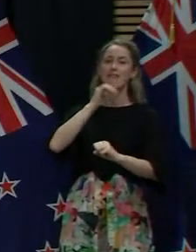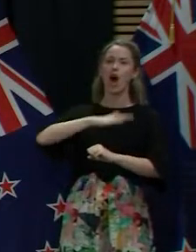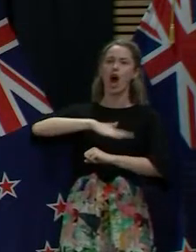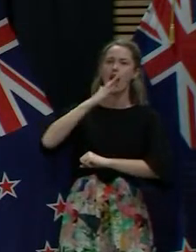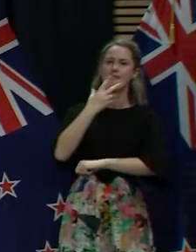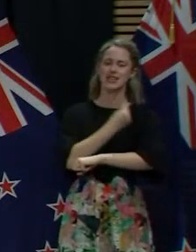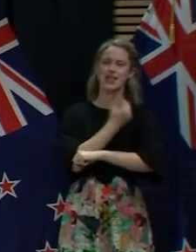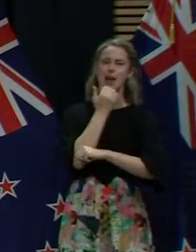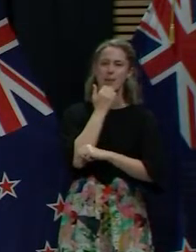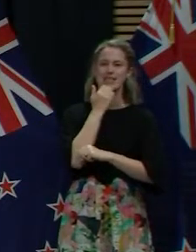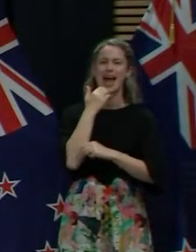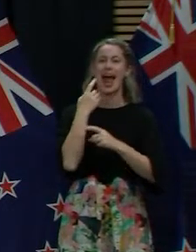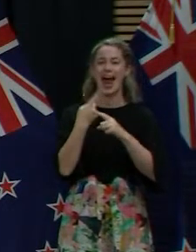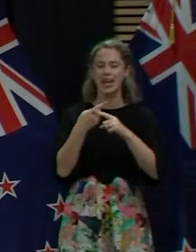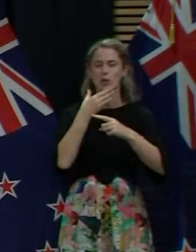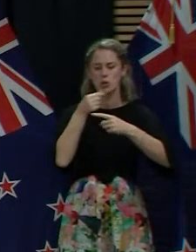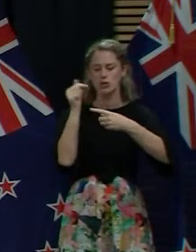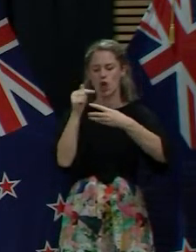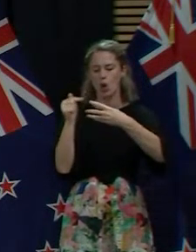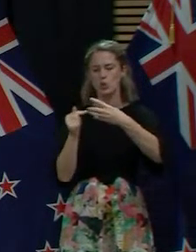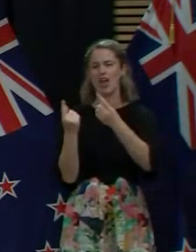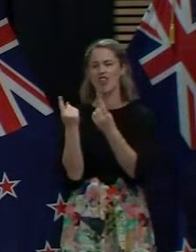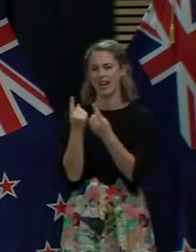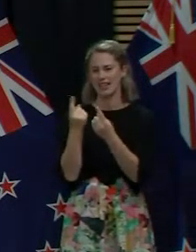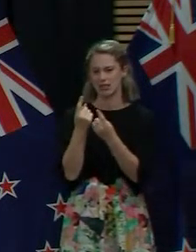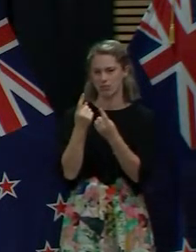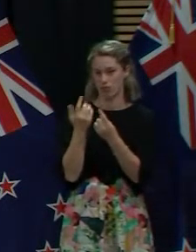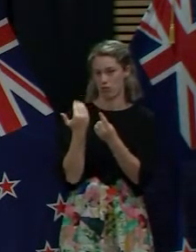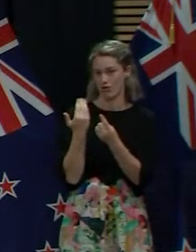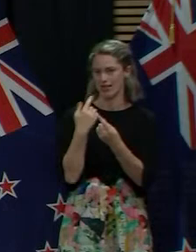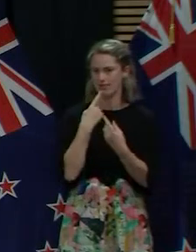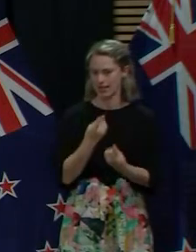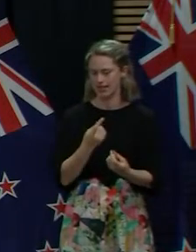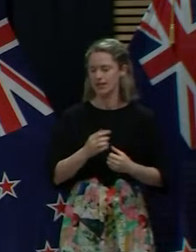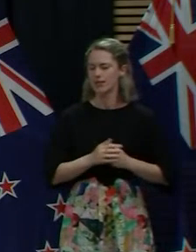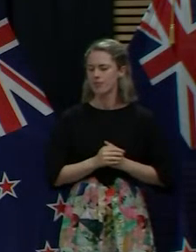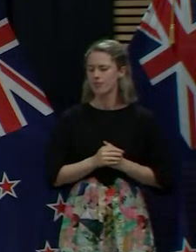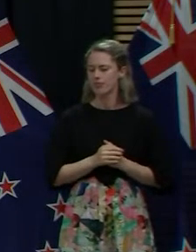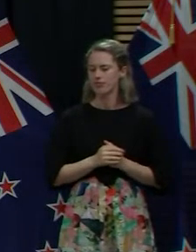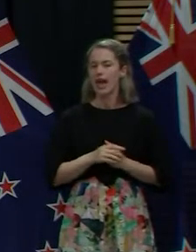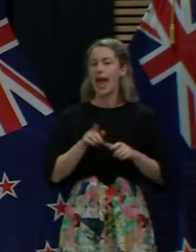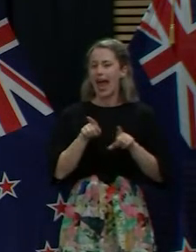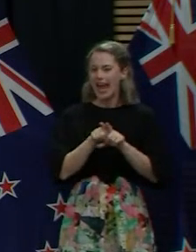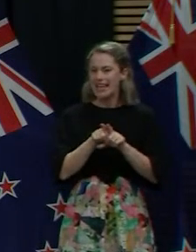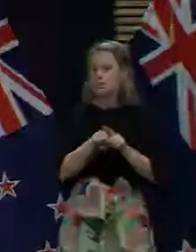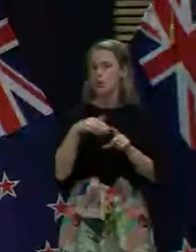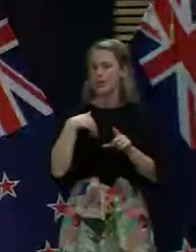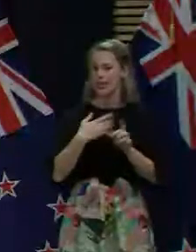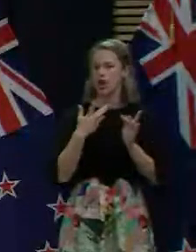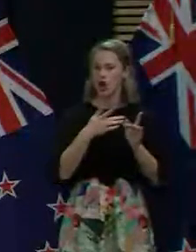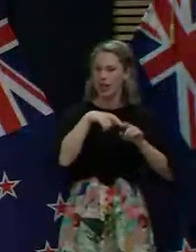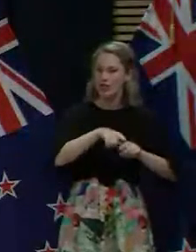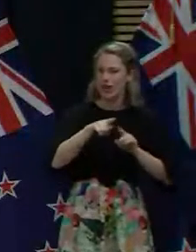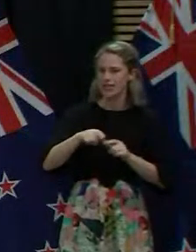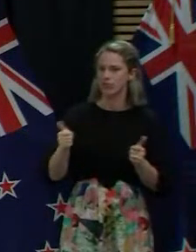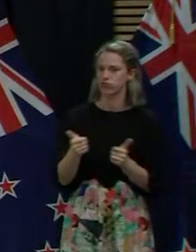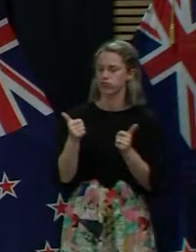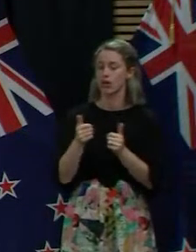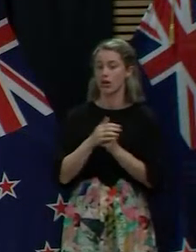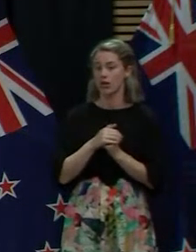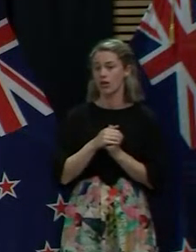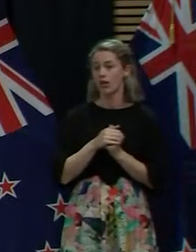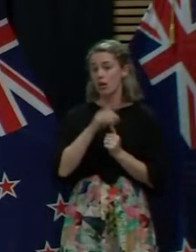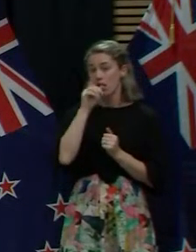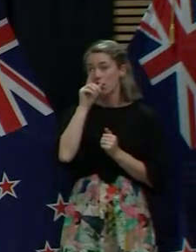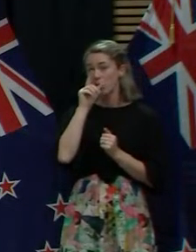vaccine coverage, and this is supported by these moderate public health measures, as well as effective contact tracing. There'd be a lot of benefits